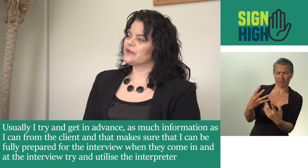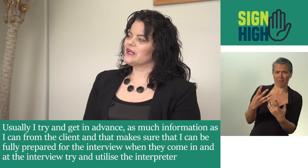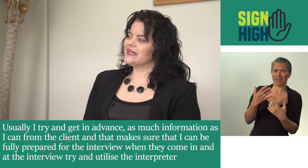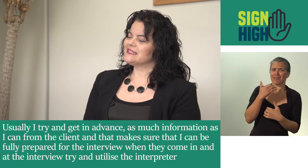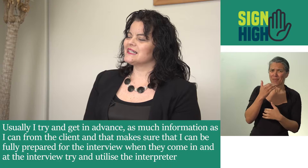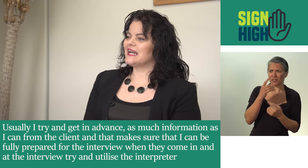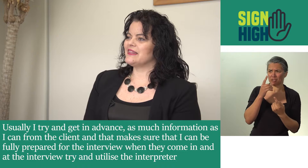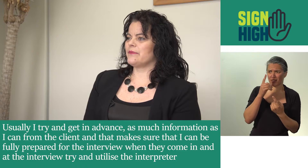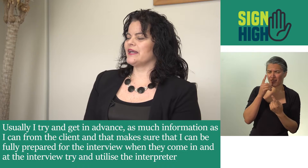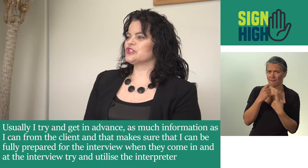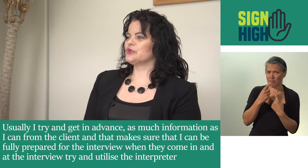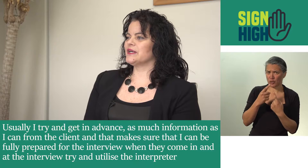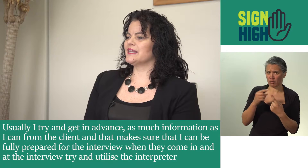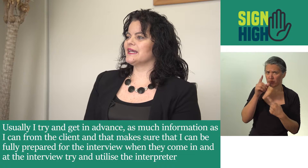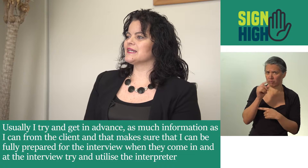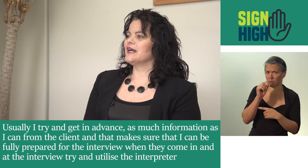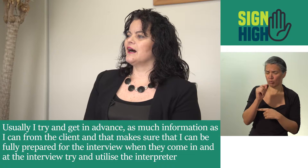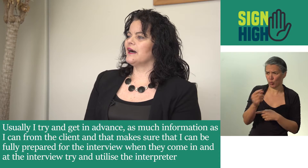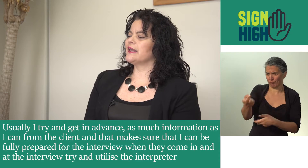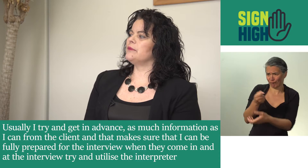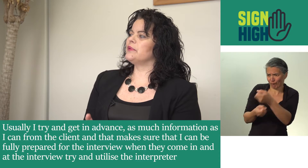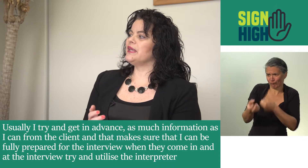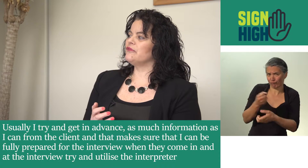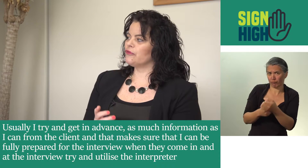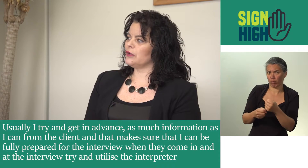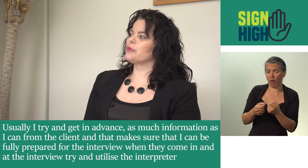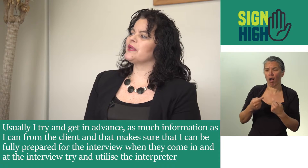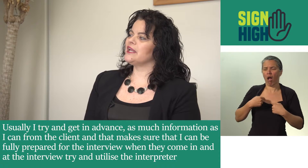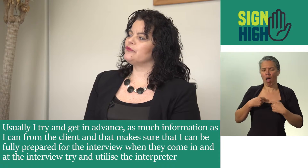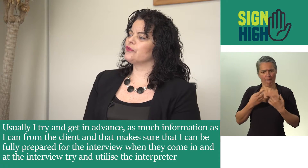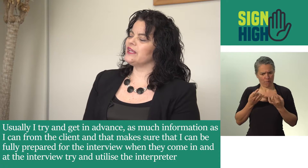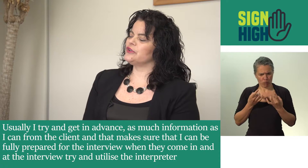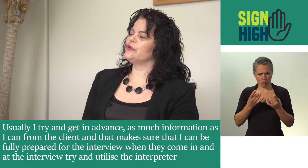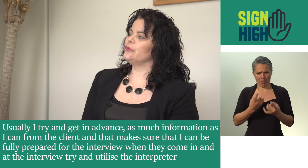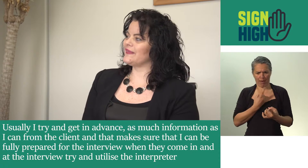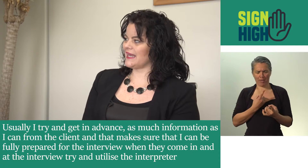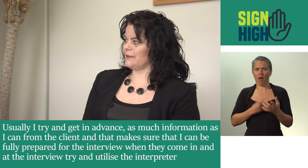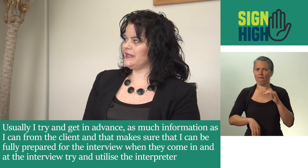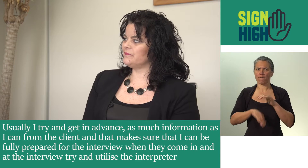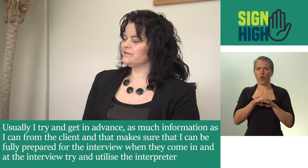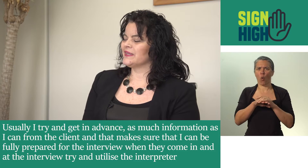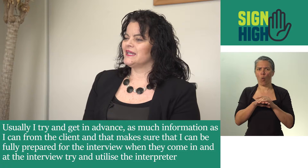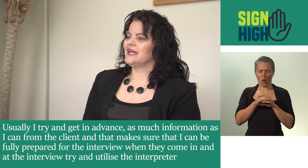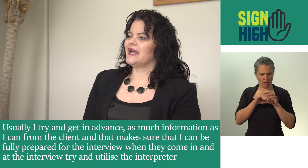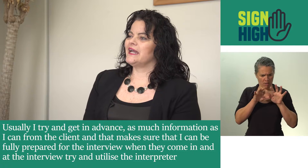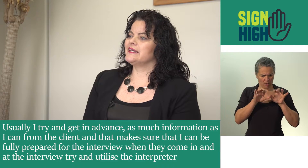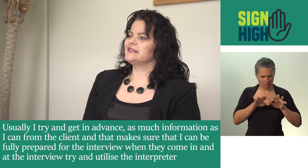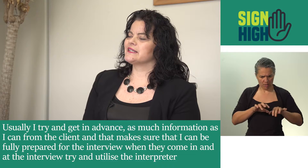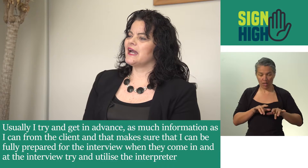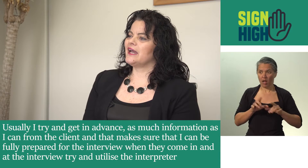the client, and that makes sure that I can be fully prepared for the interview when they come in. And at